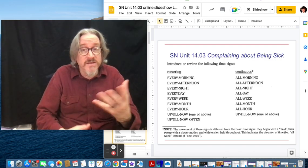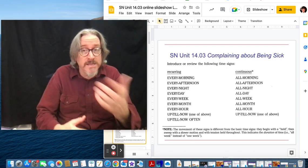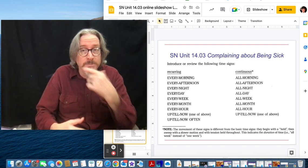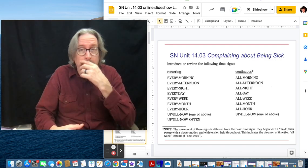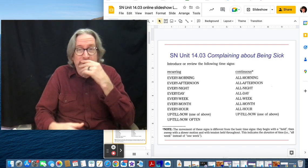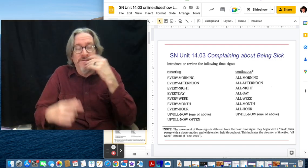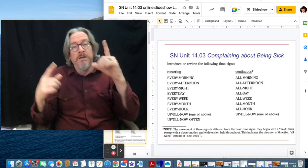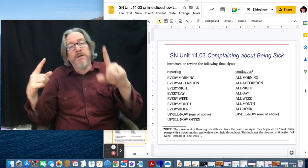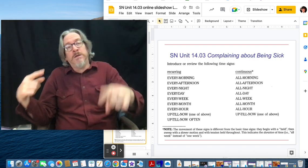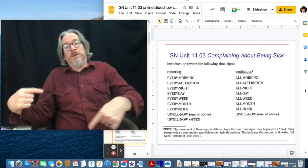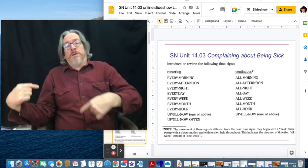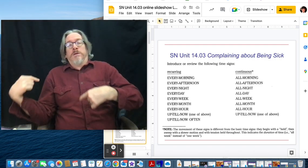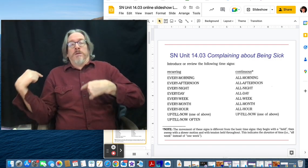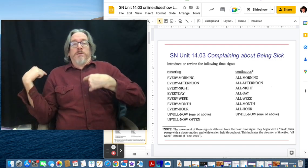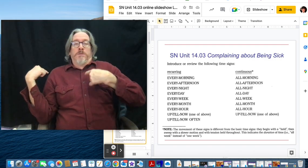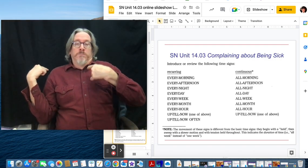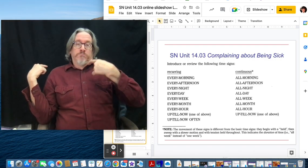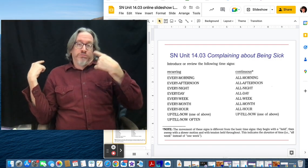And the same thing, you can go